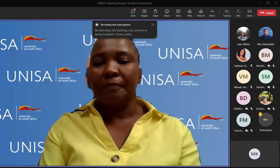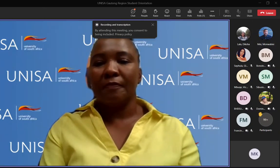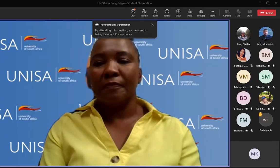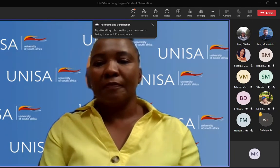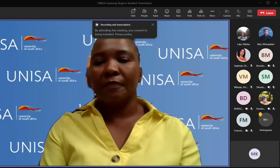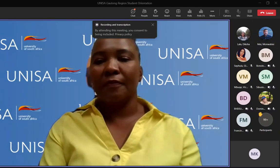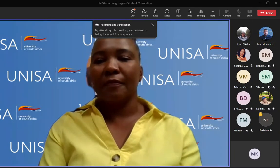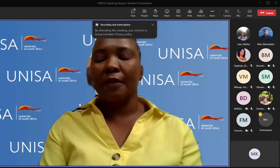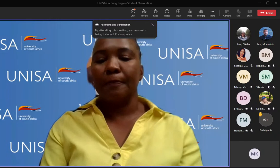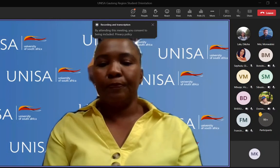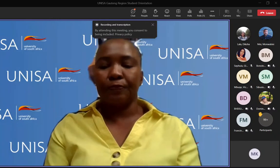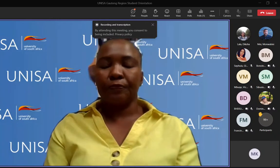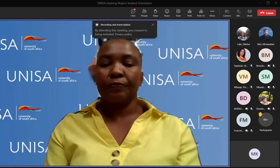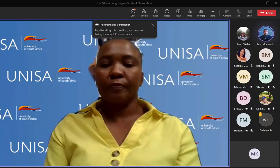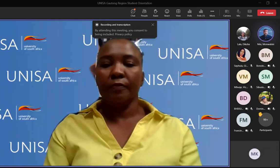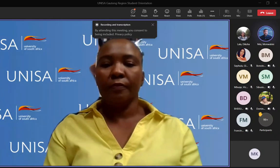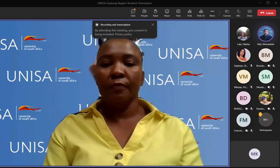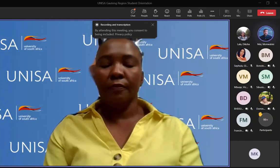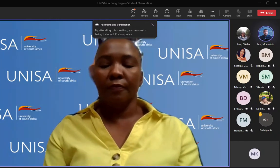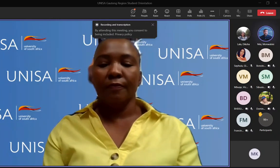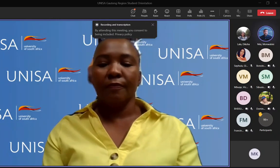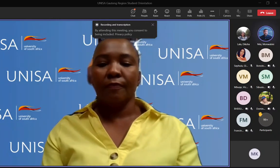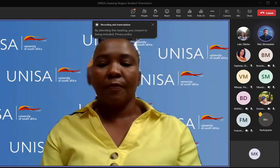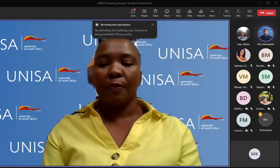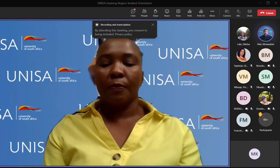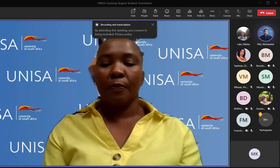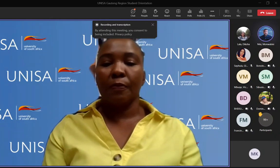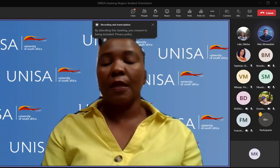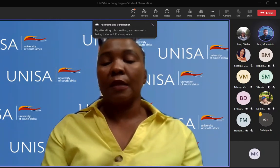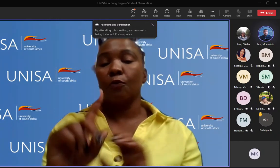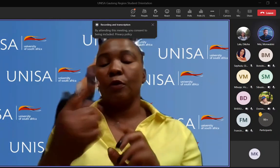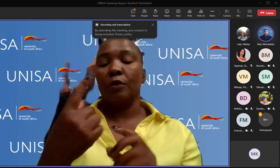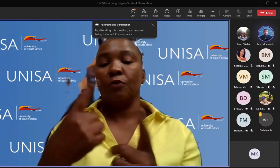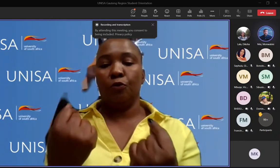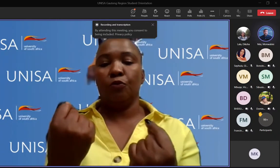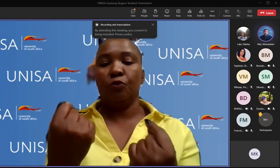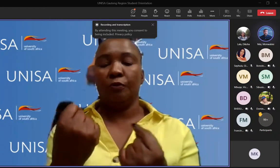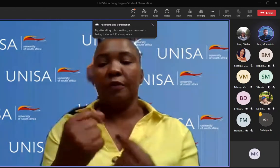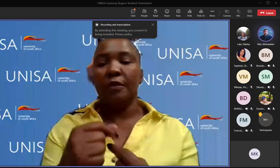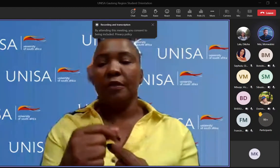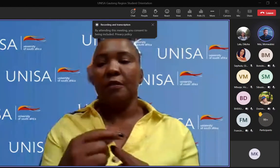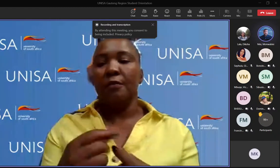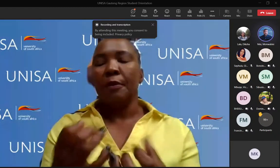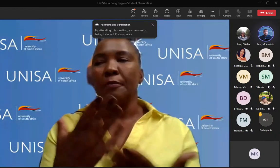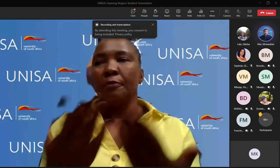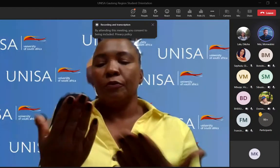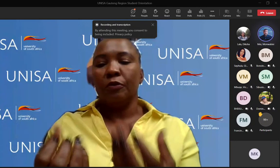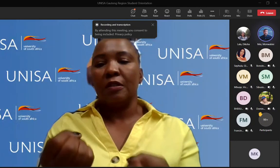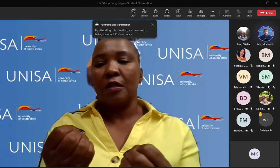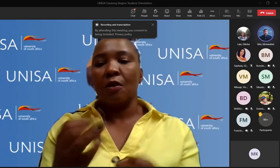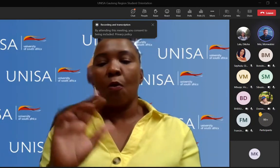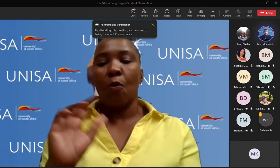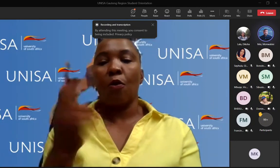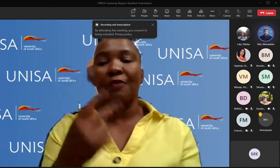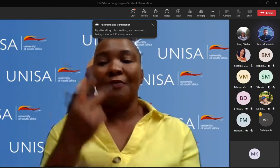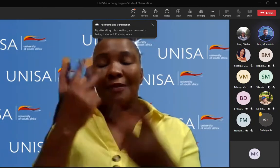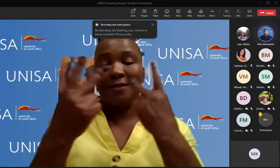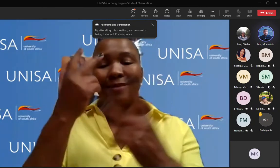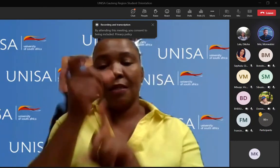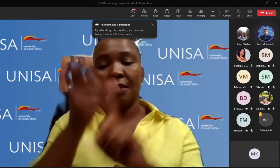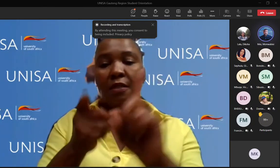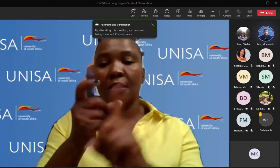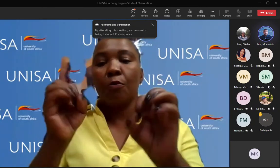you thank you um okay this is what I'm gonna do uh let me just give um all our guests an opportunity